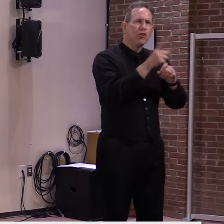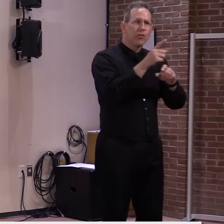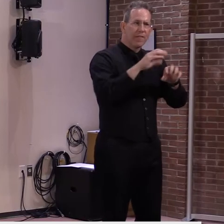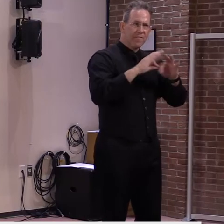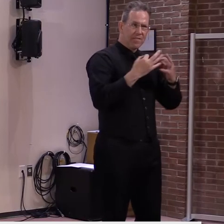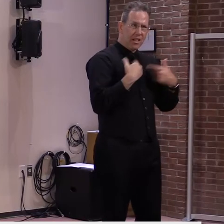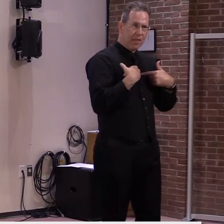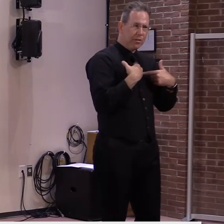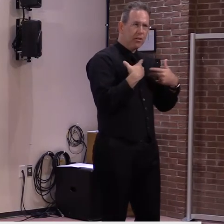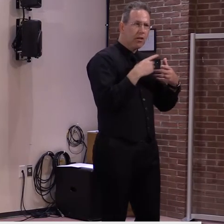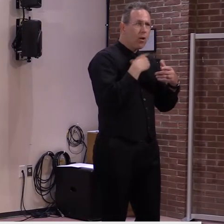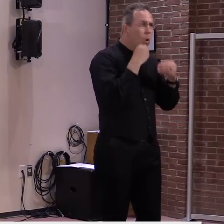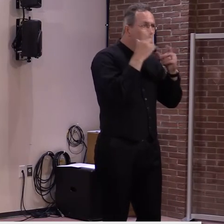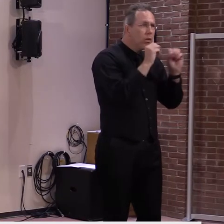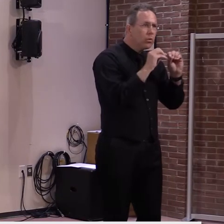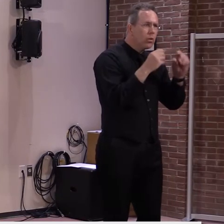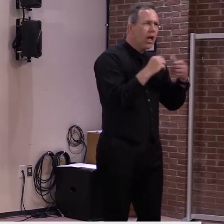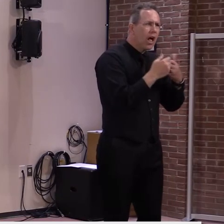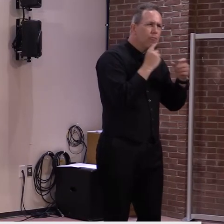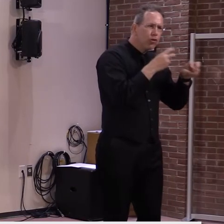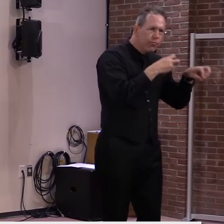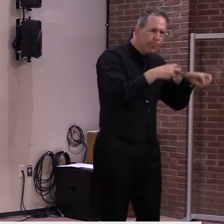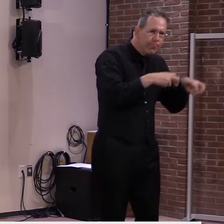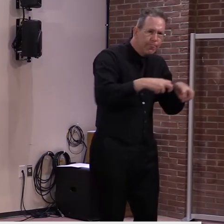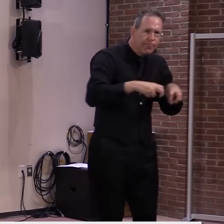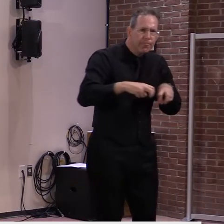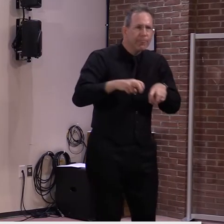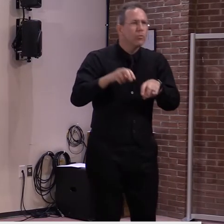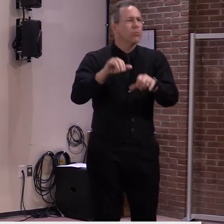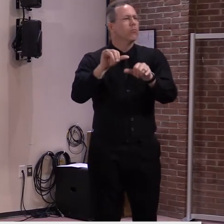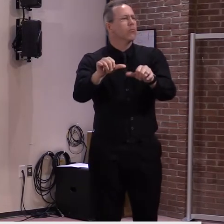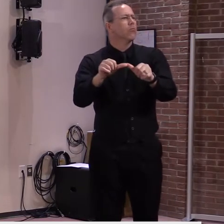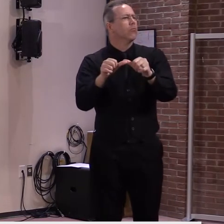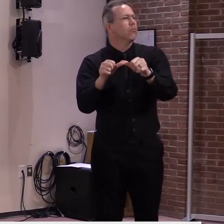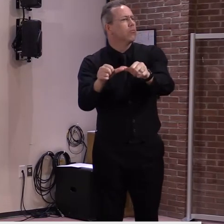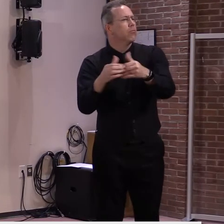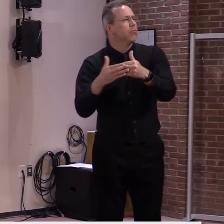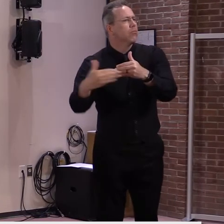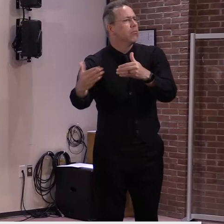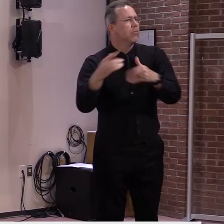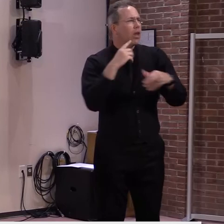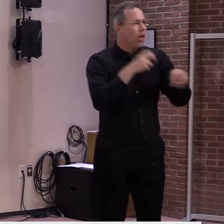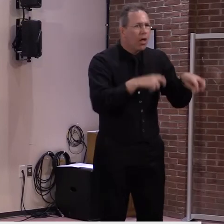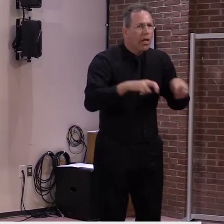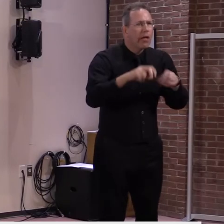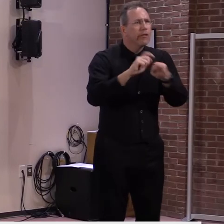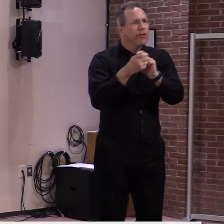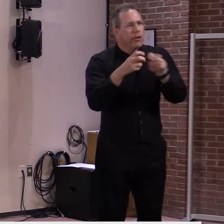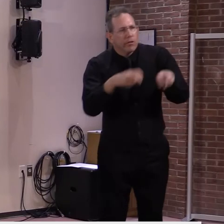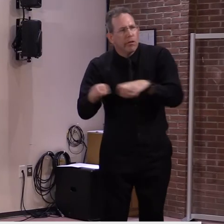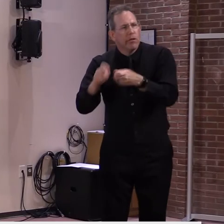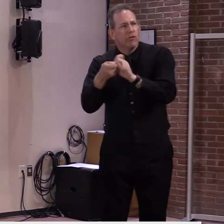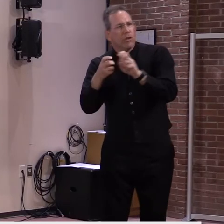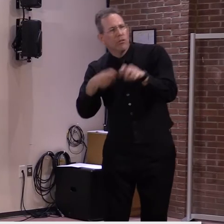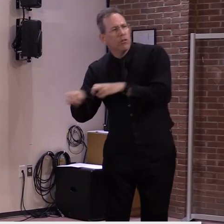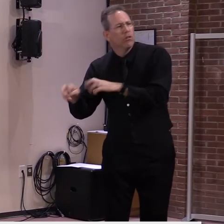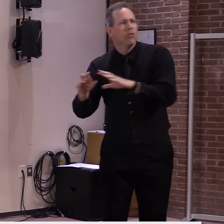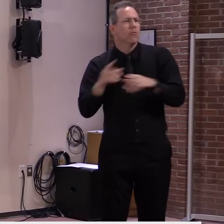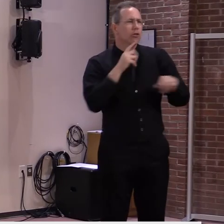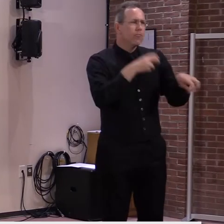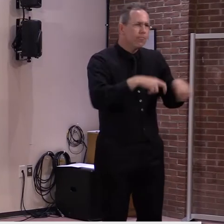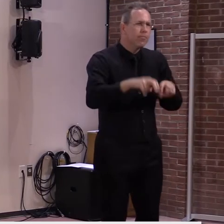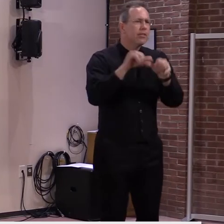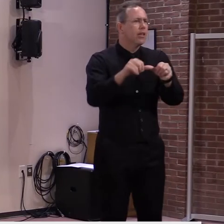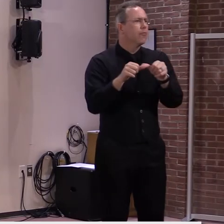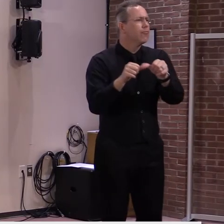sustainable, permanent housing, which the governor has funded in his plan. And I think it's important as we move forward. That's got to